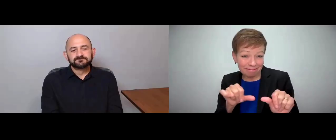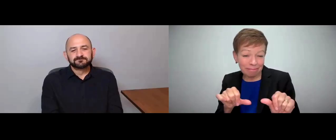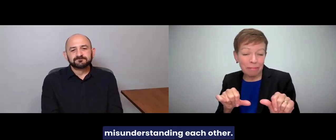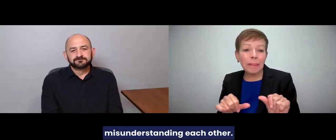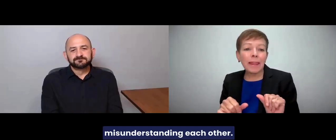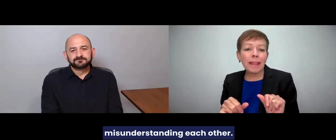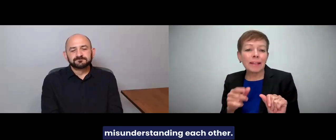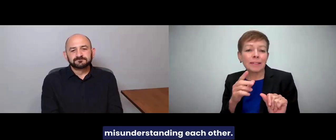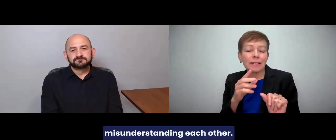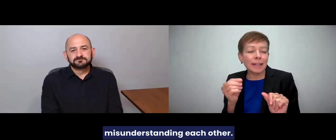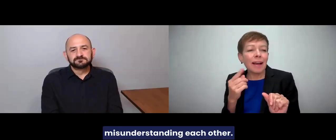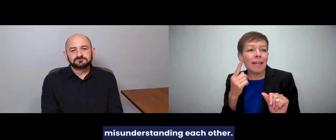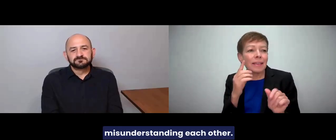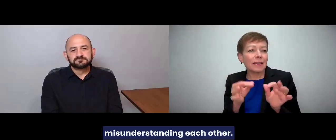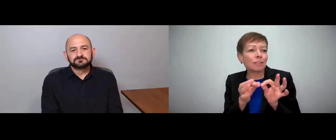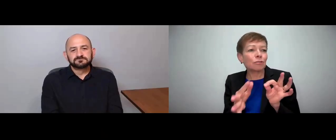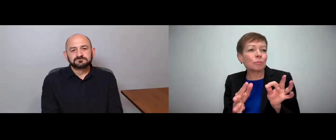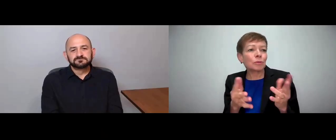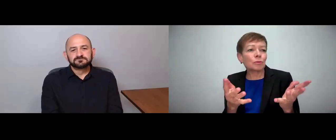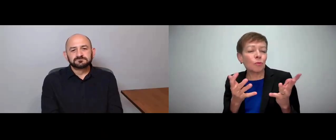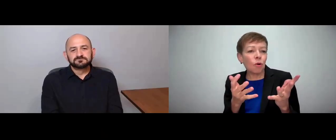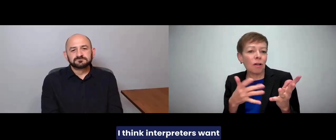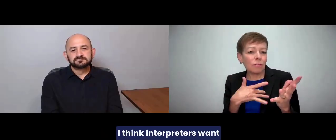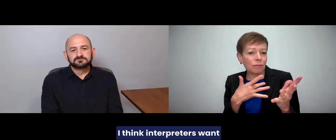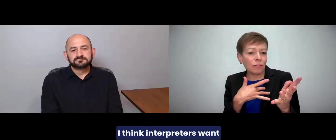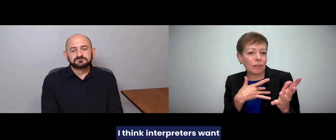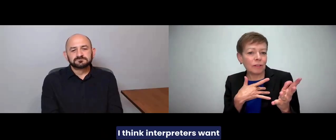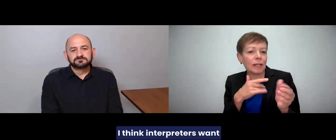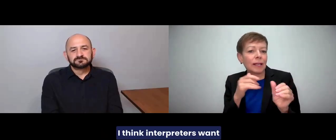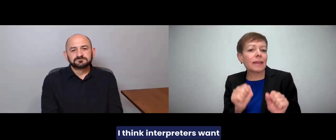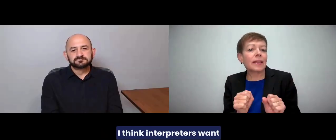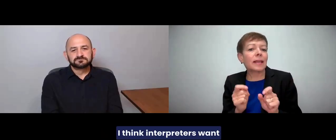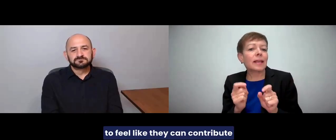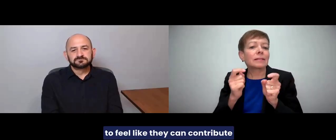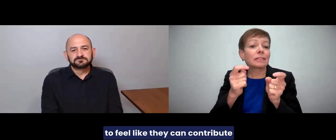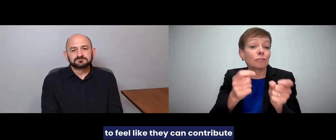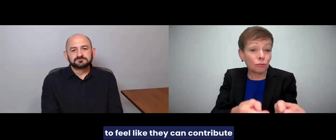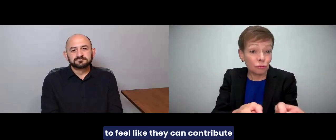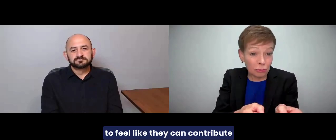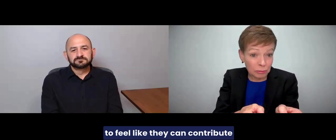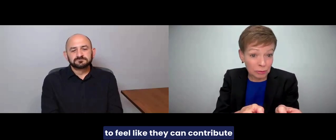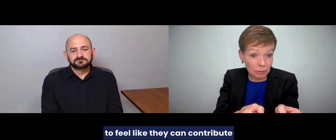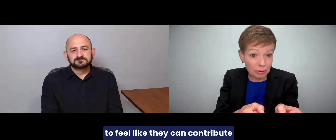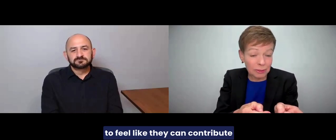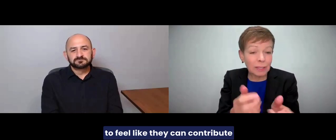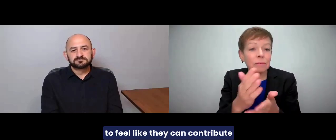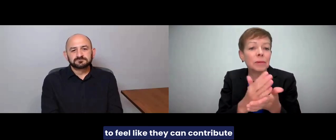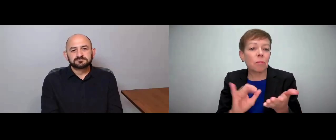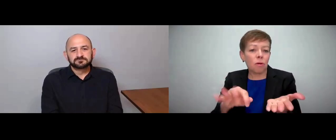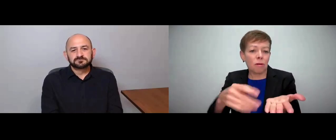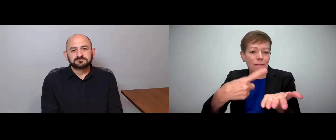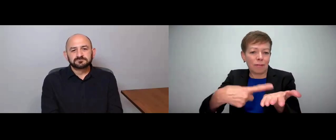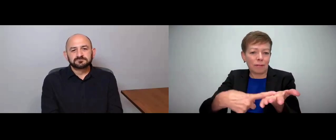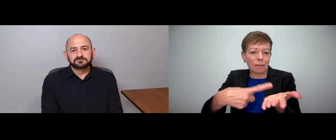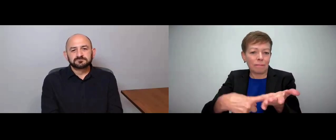to misunderstanding each other. I think interpreters want to feel like they can